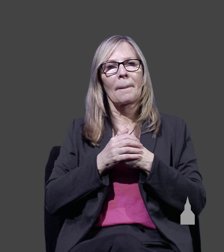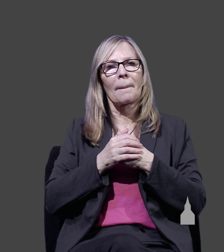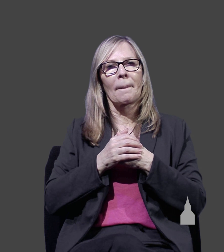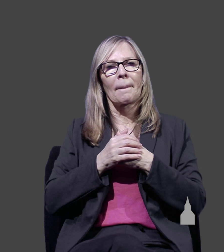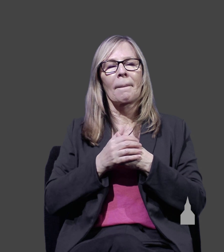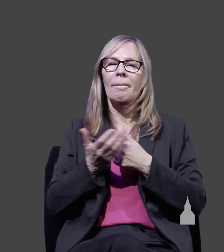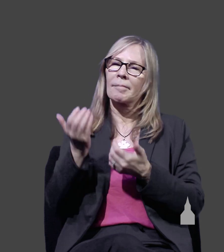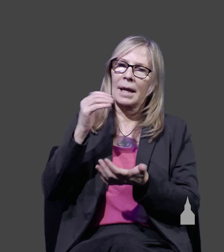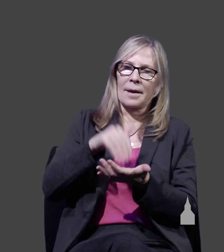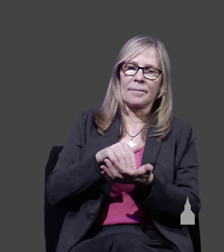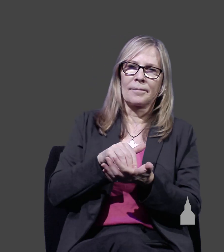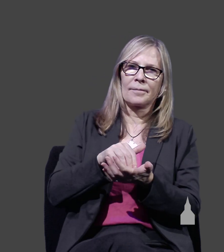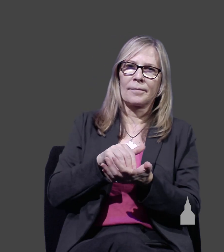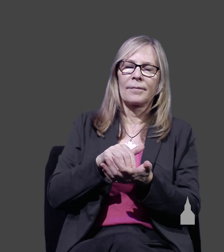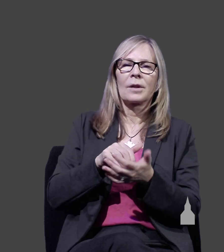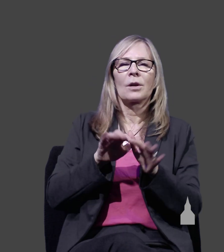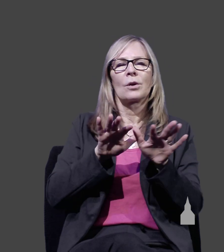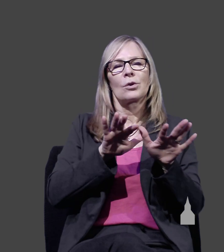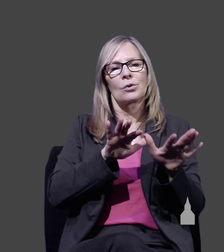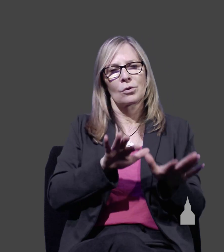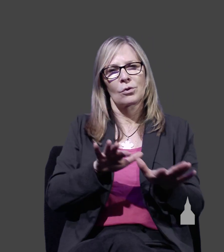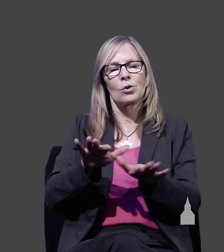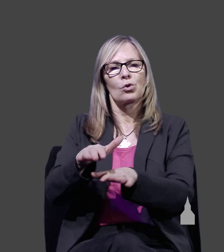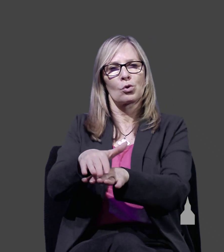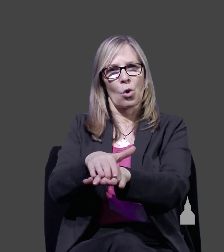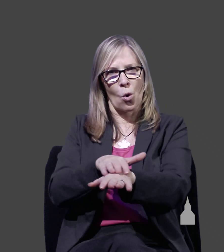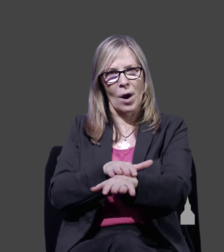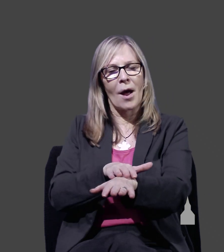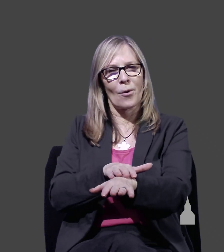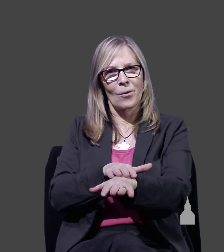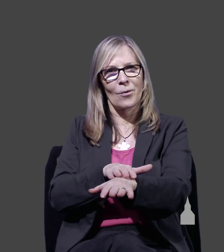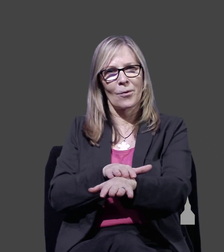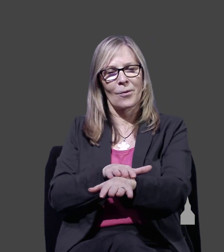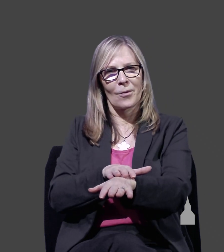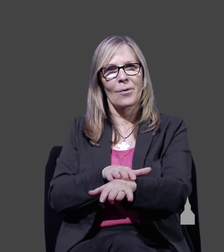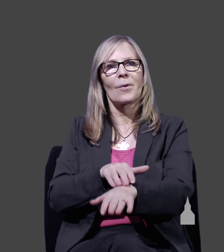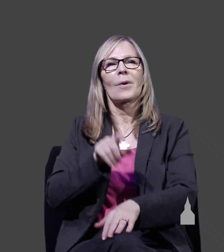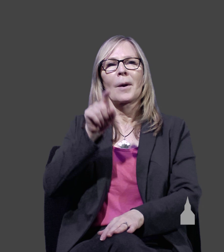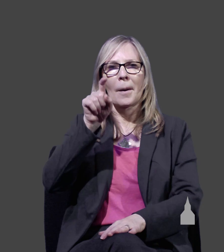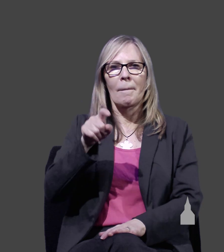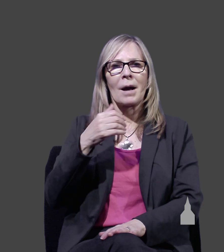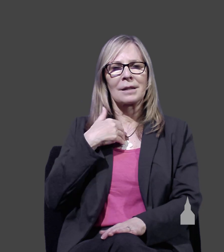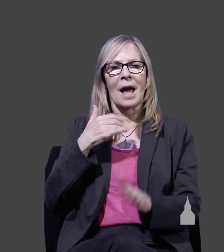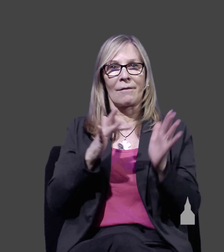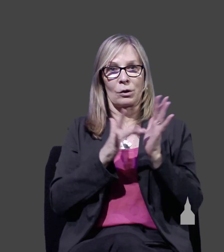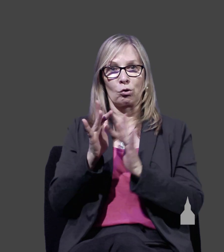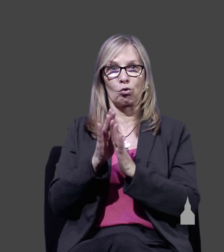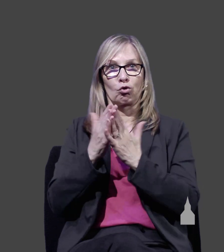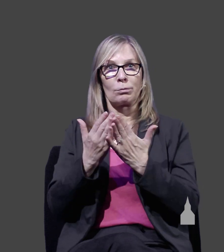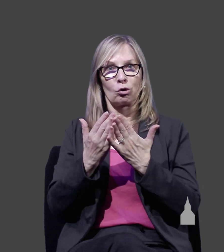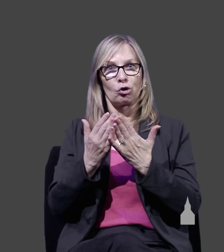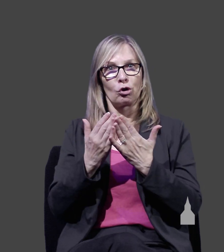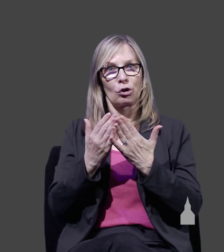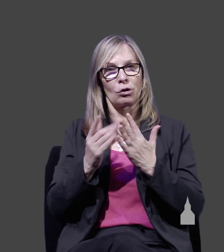So again, let's slow down. We have to have those scriptures bubbling up in our hearts,